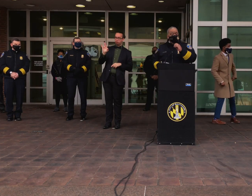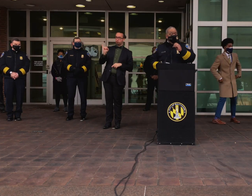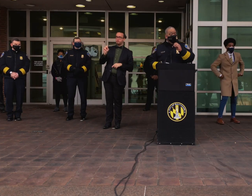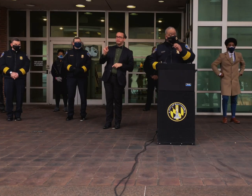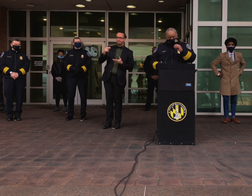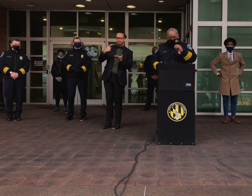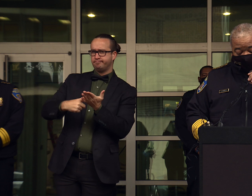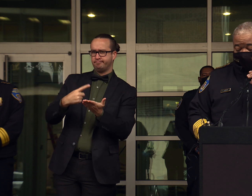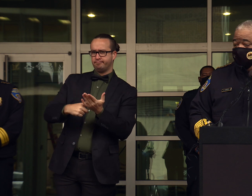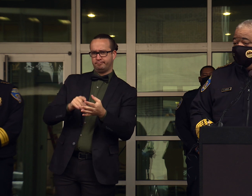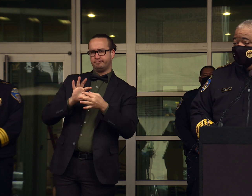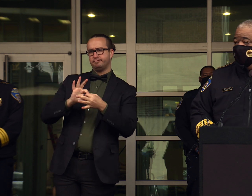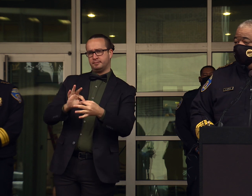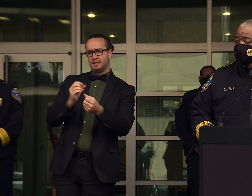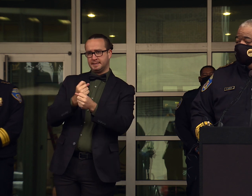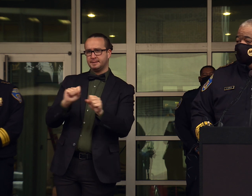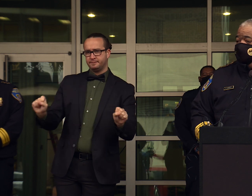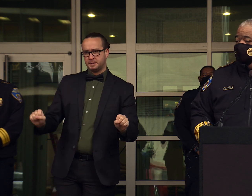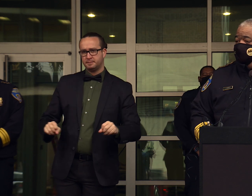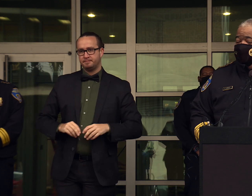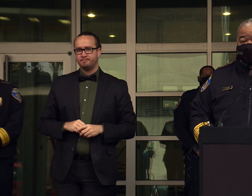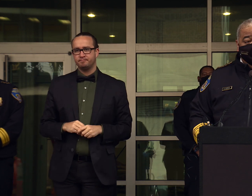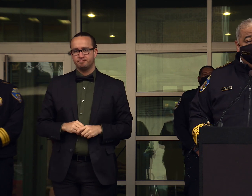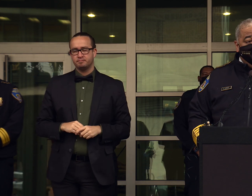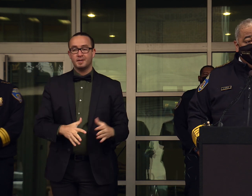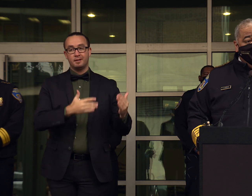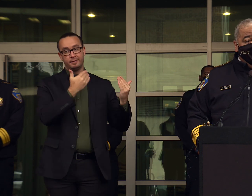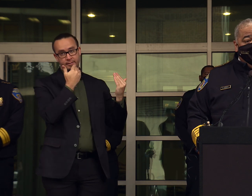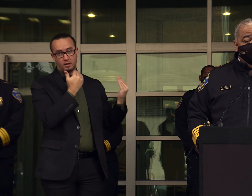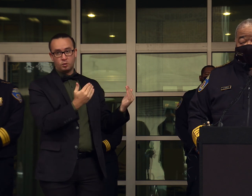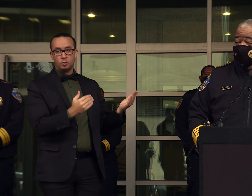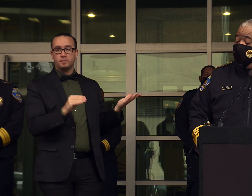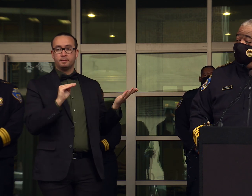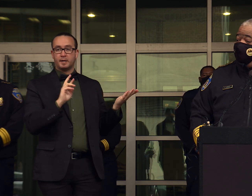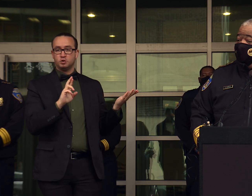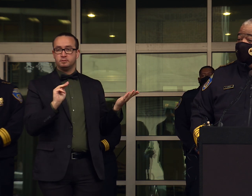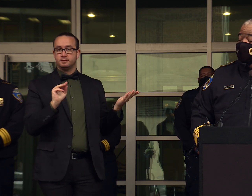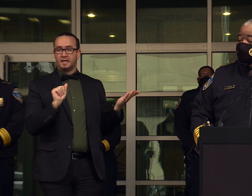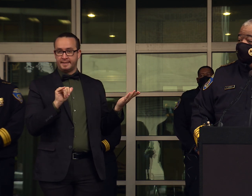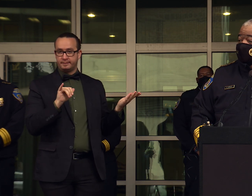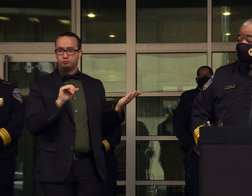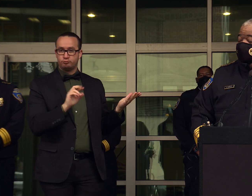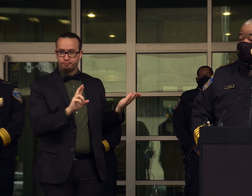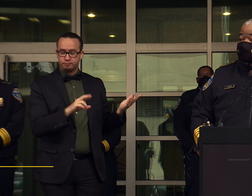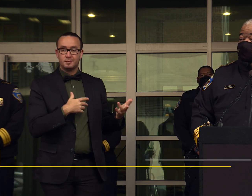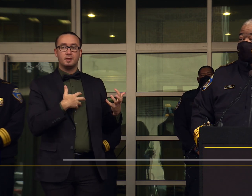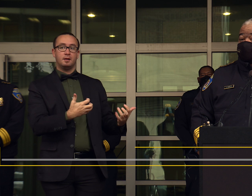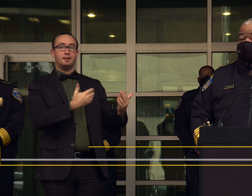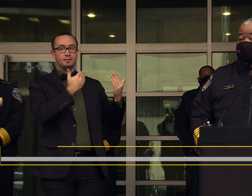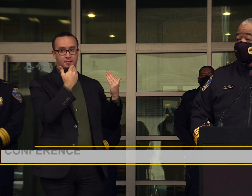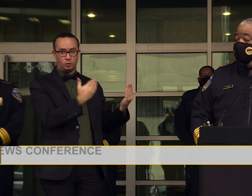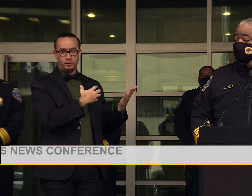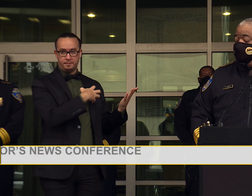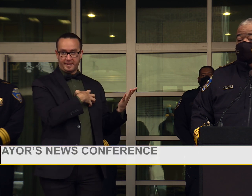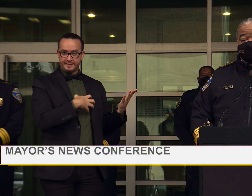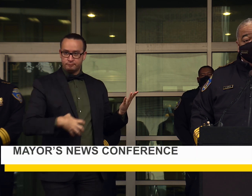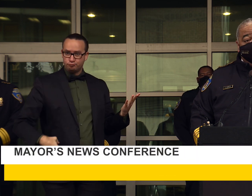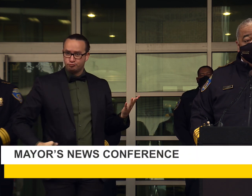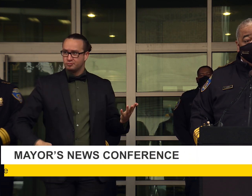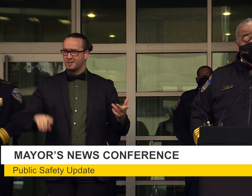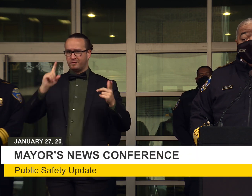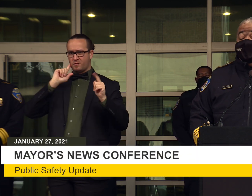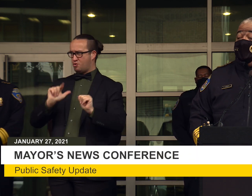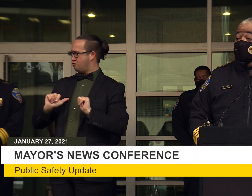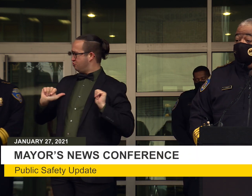Good morning, and thank you, Mr. Mayor. And I also want to join the mayor in thanking him and thanking everybody responsible for making this new